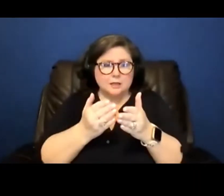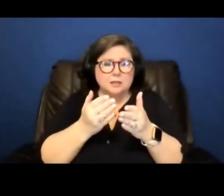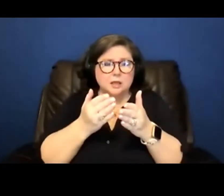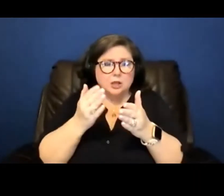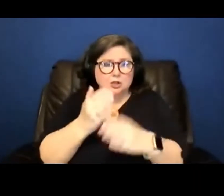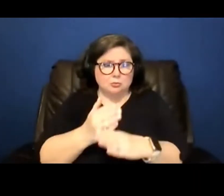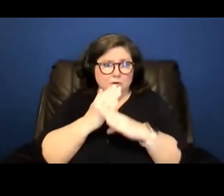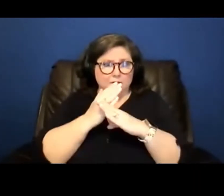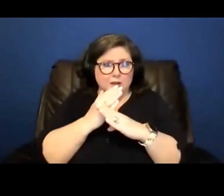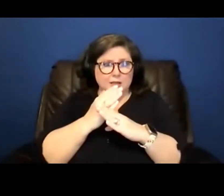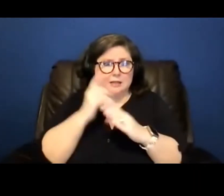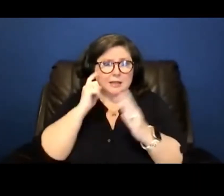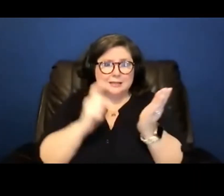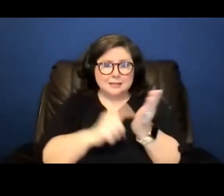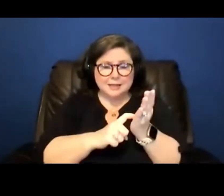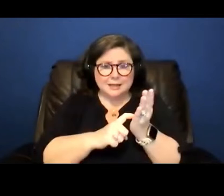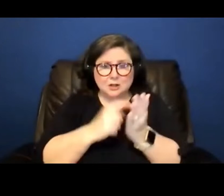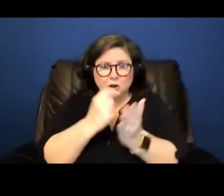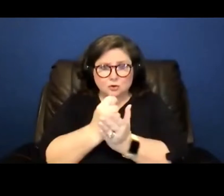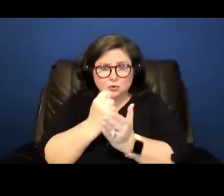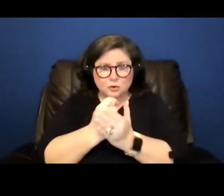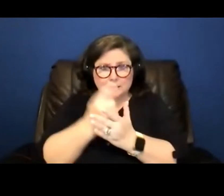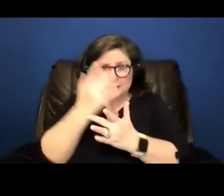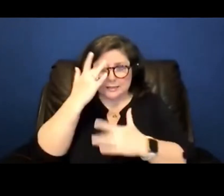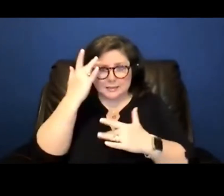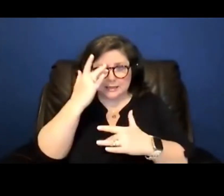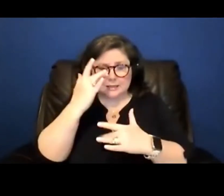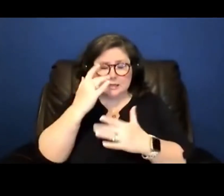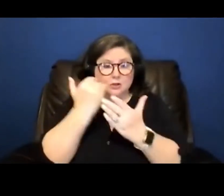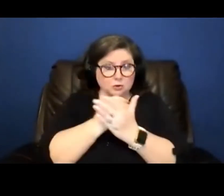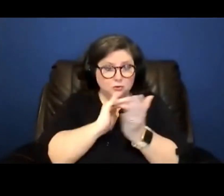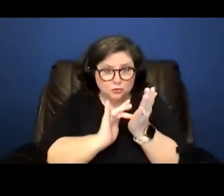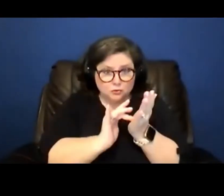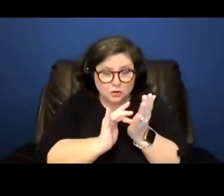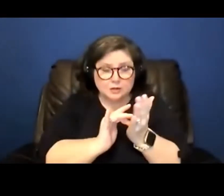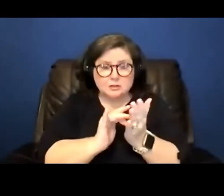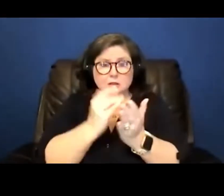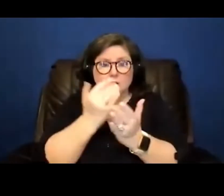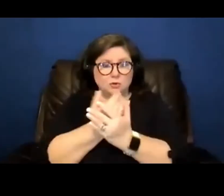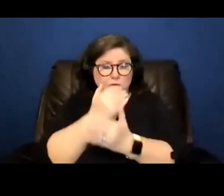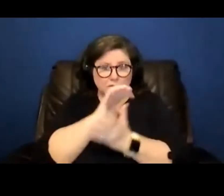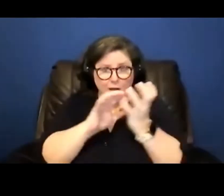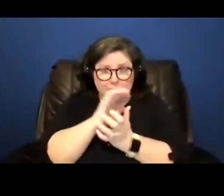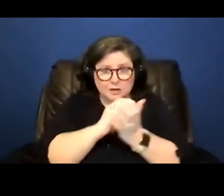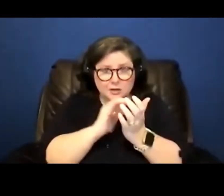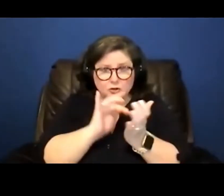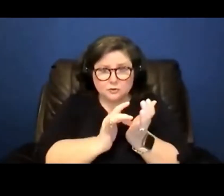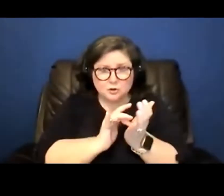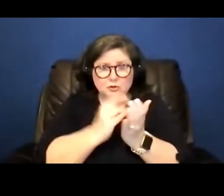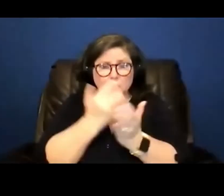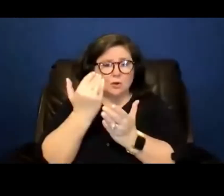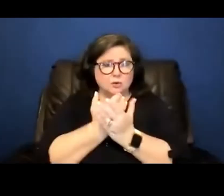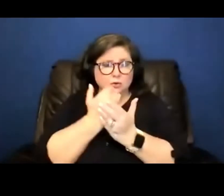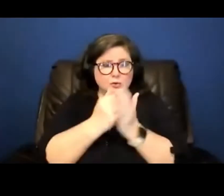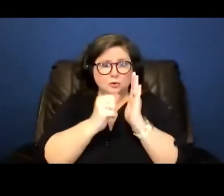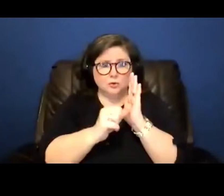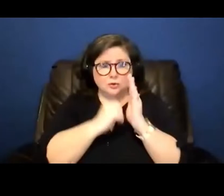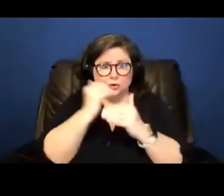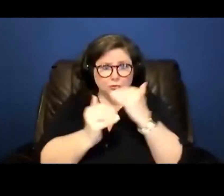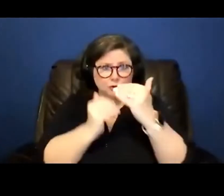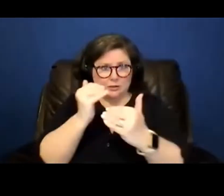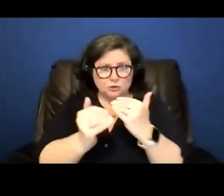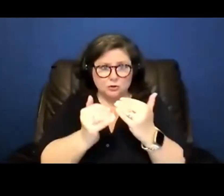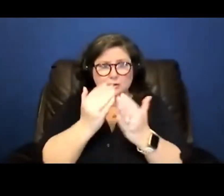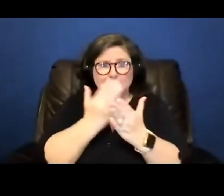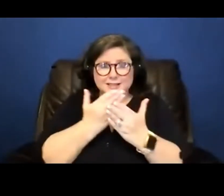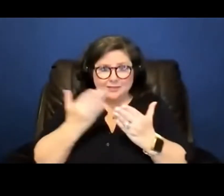disease. These treatments may be new drugs, new combination of drugs, new surgical procedures, devices, or